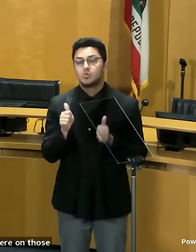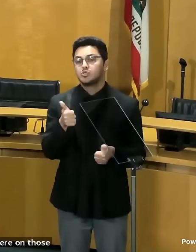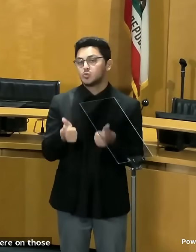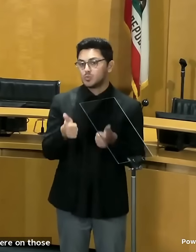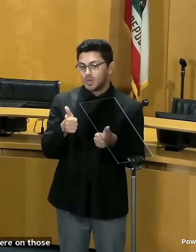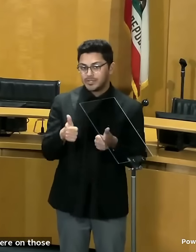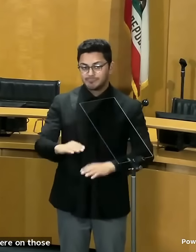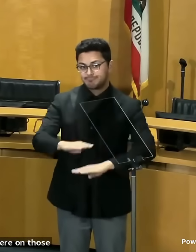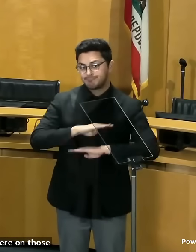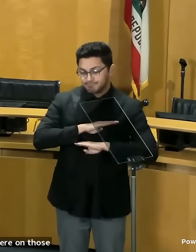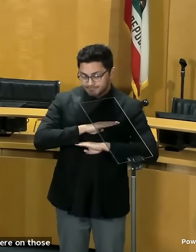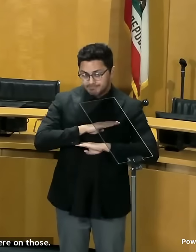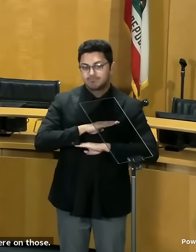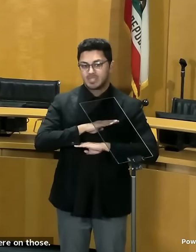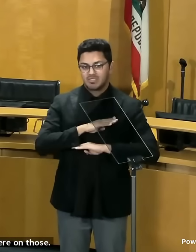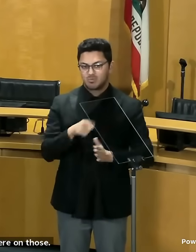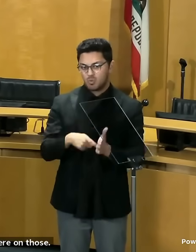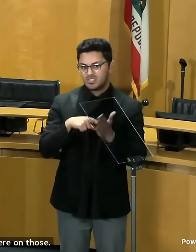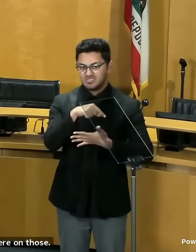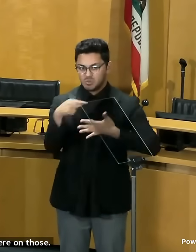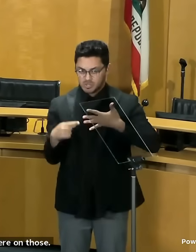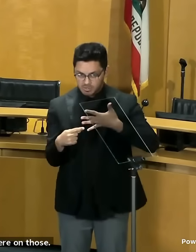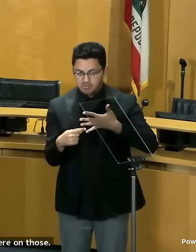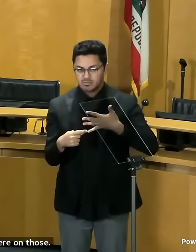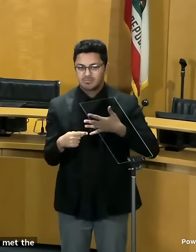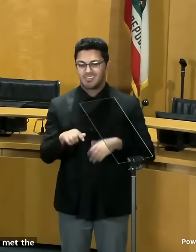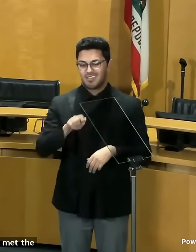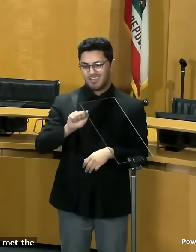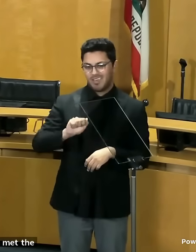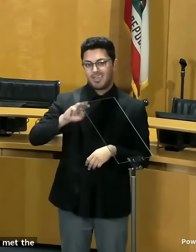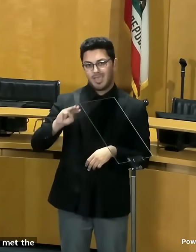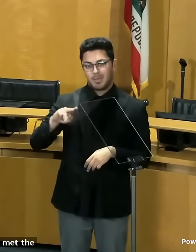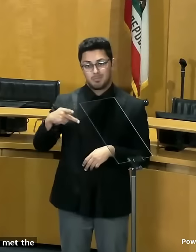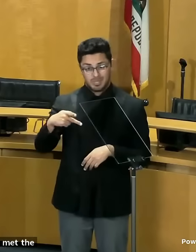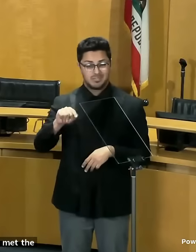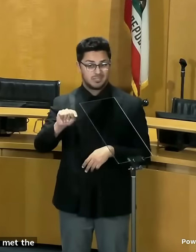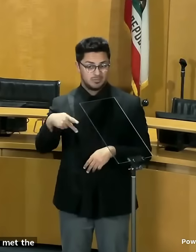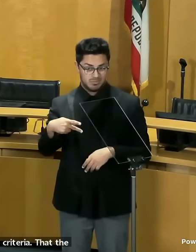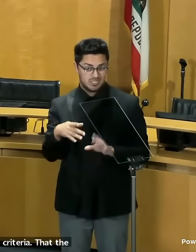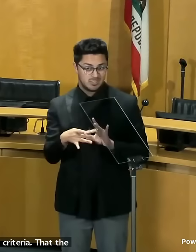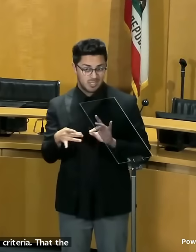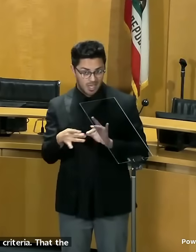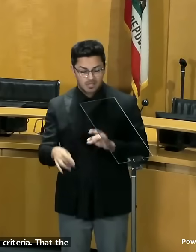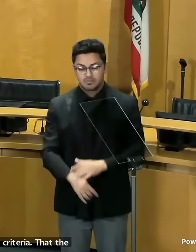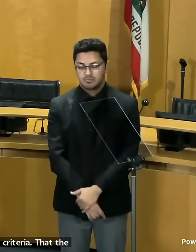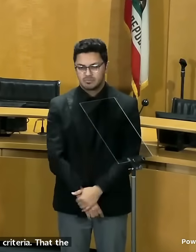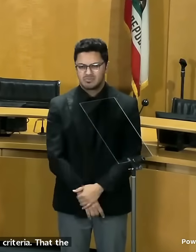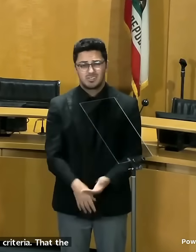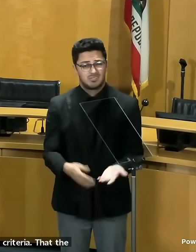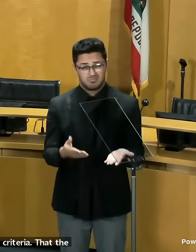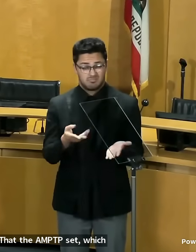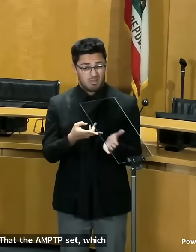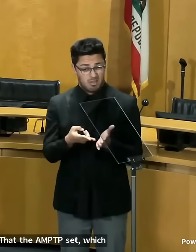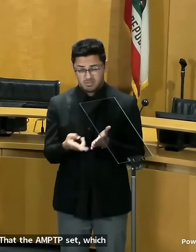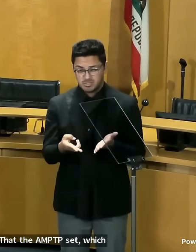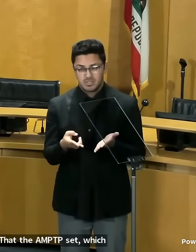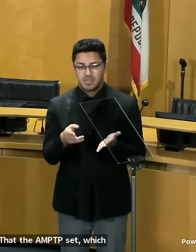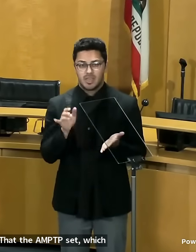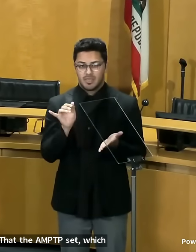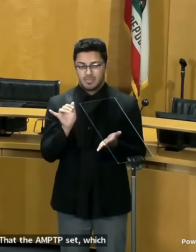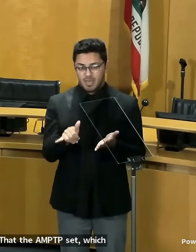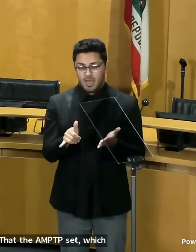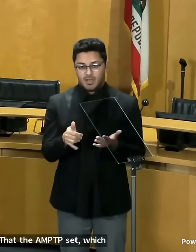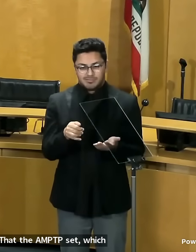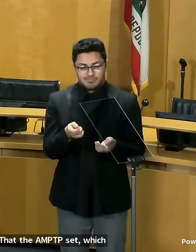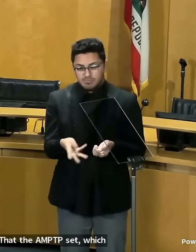met the criteria that the AMPTP set, which frankly is a thimble worth of